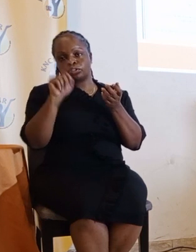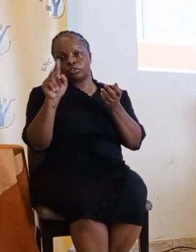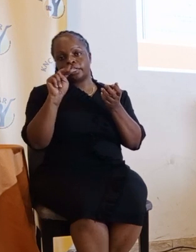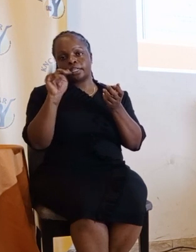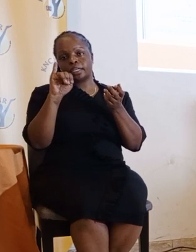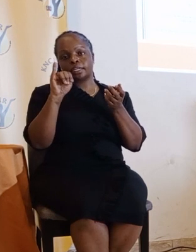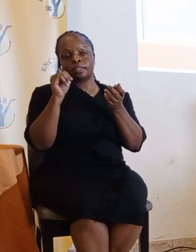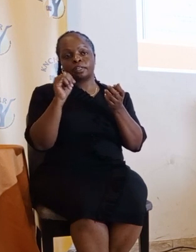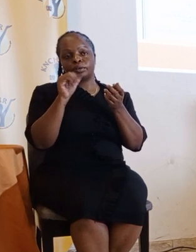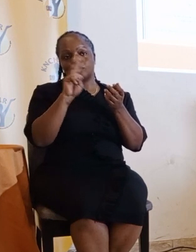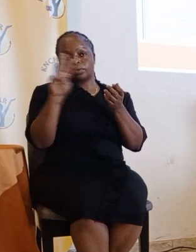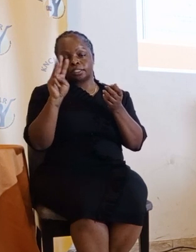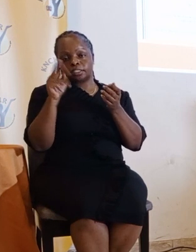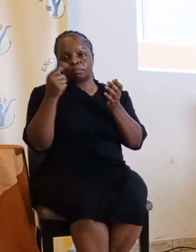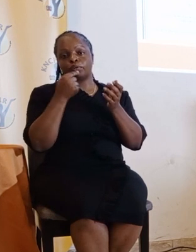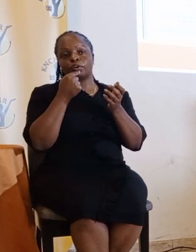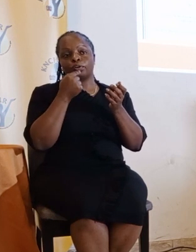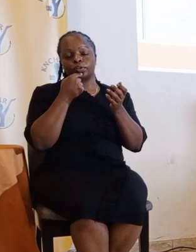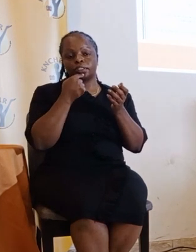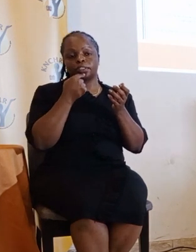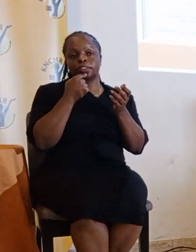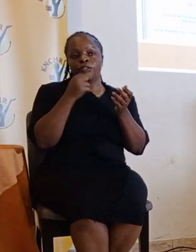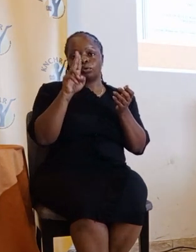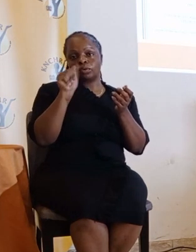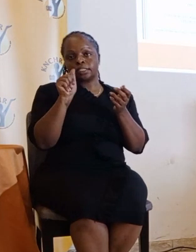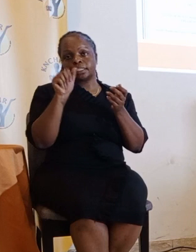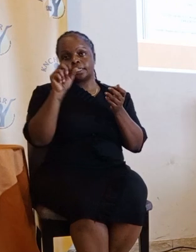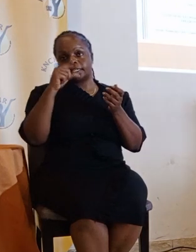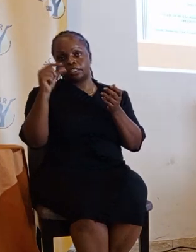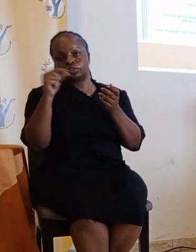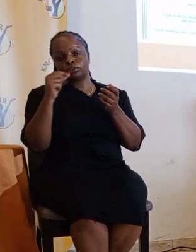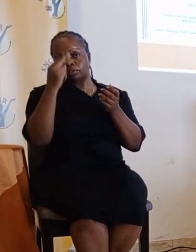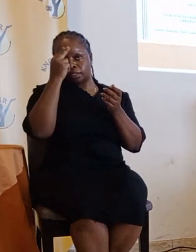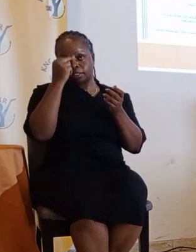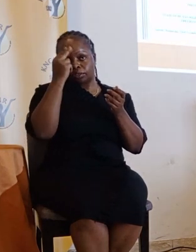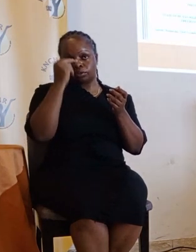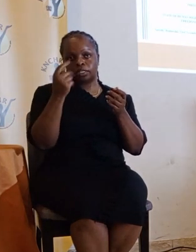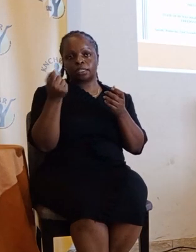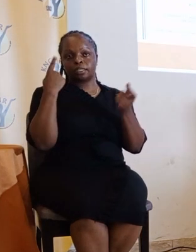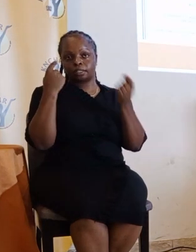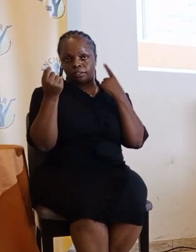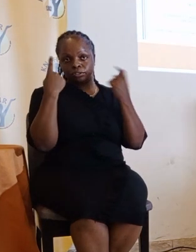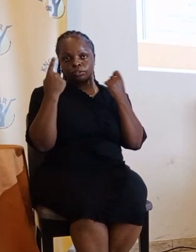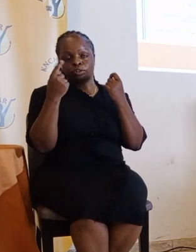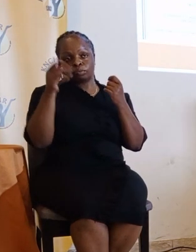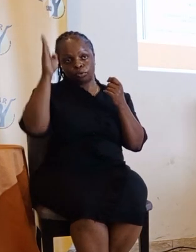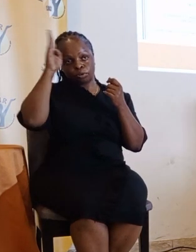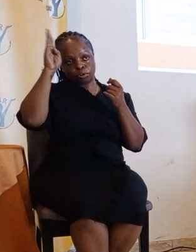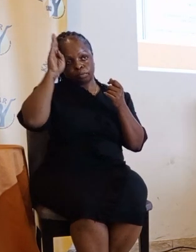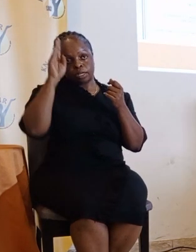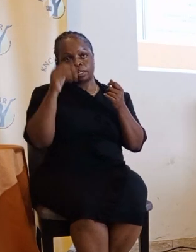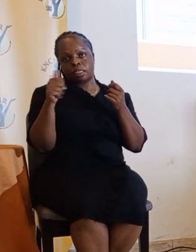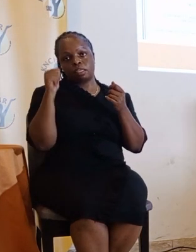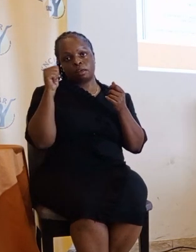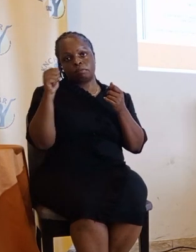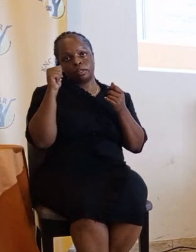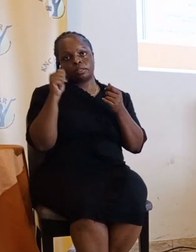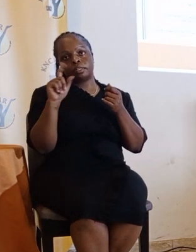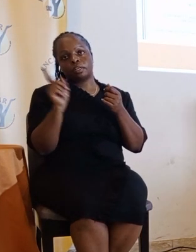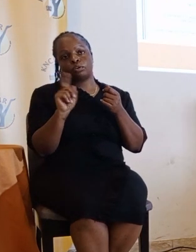Pokot, Uasin Gishu, Baringo, Narok, Kericho, Bungoma, Nyamira, and